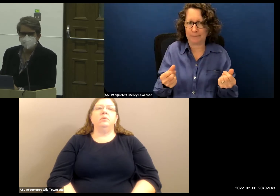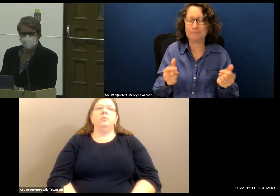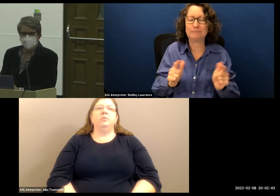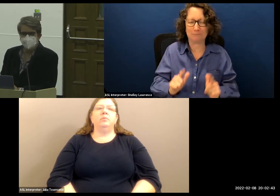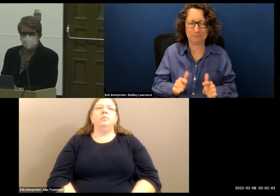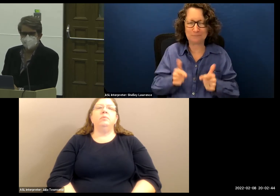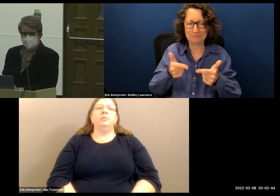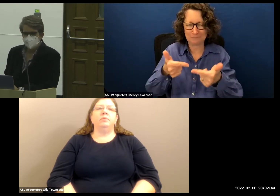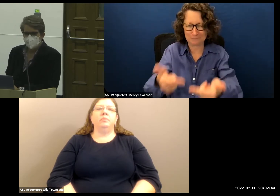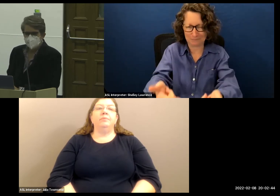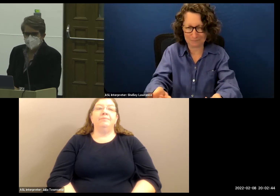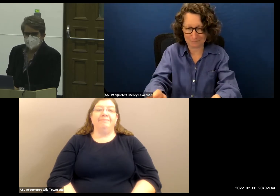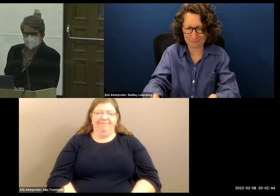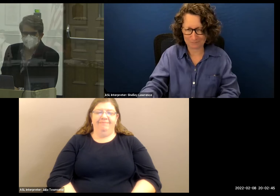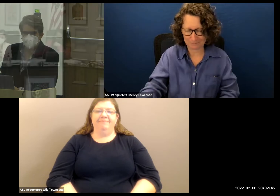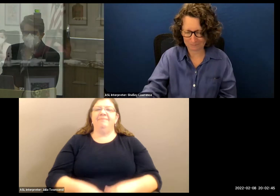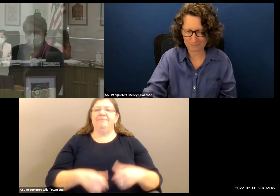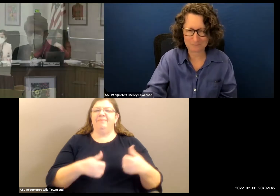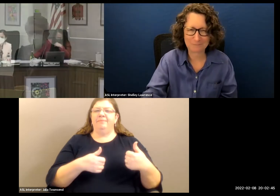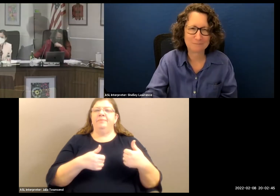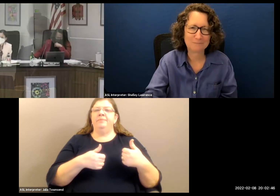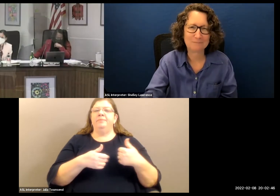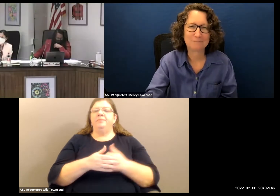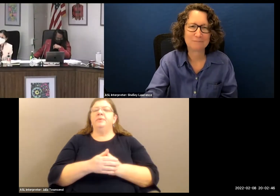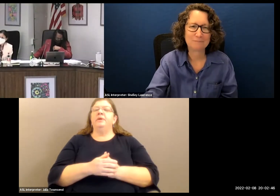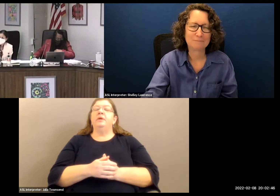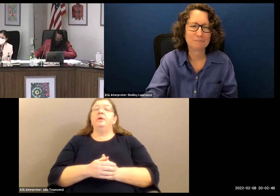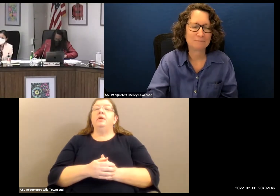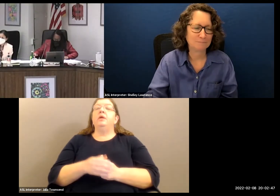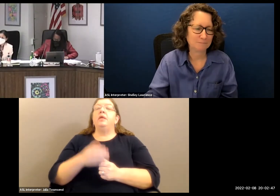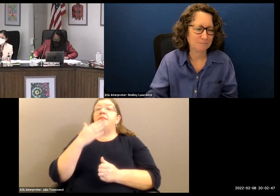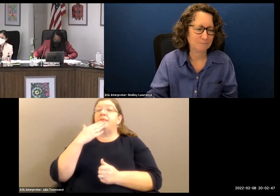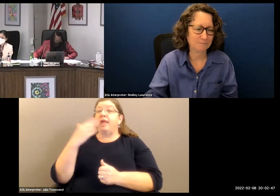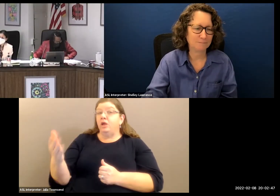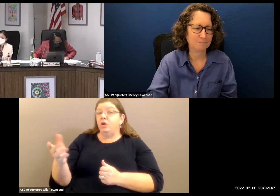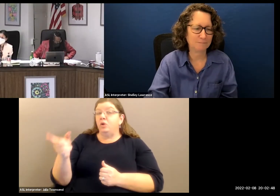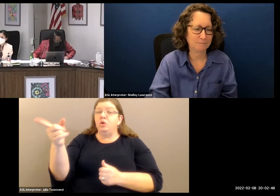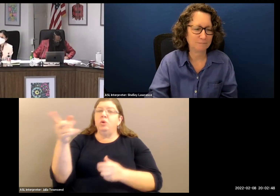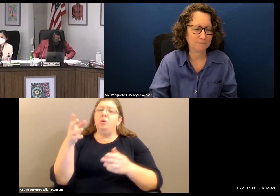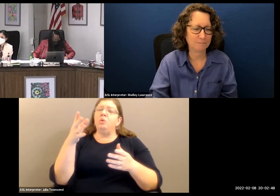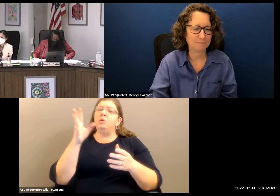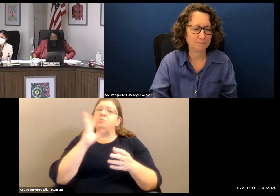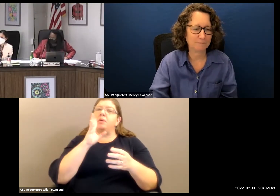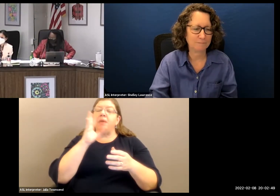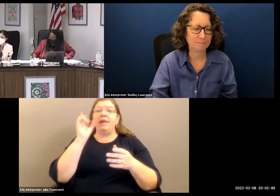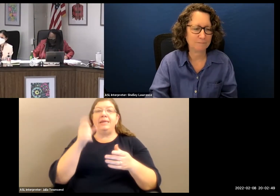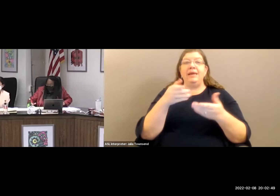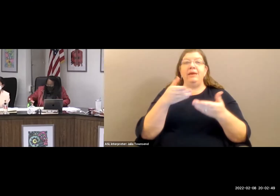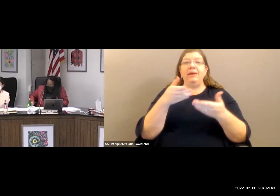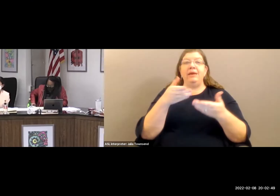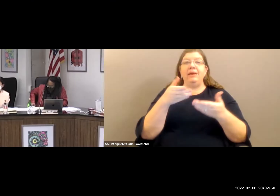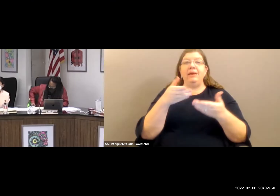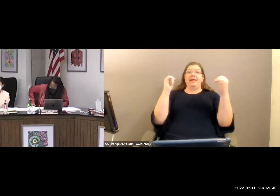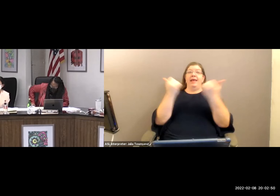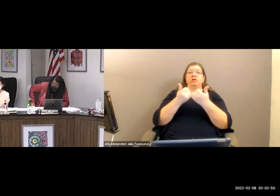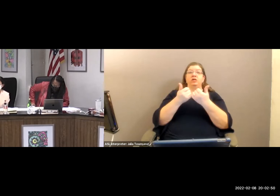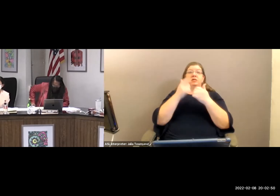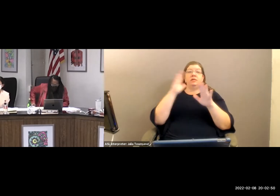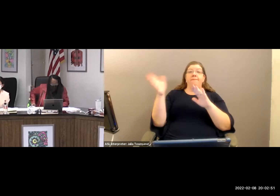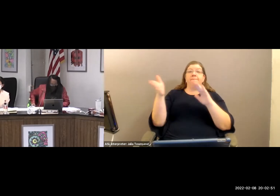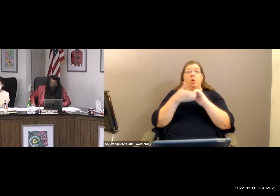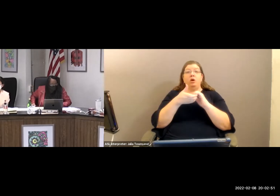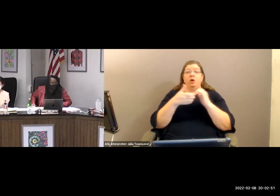Thank you. And you spoke about the need to have public agencies partner with